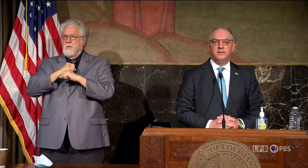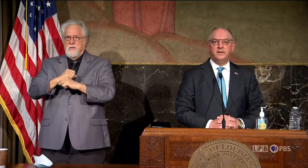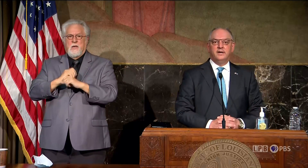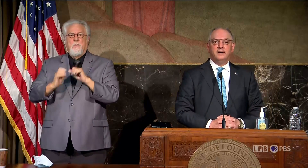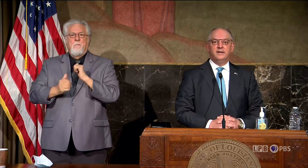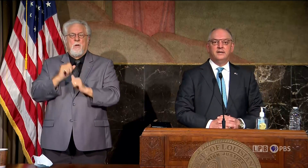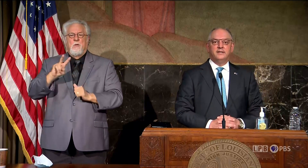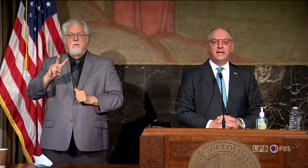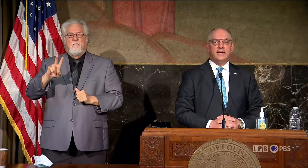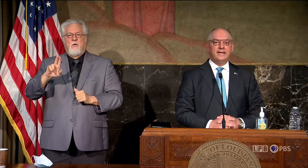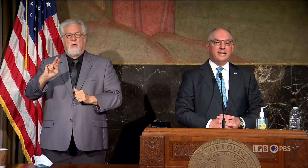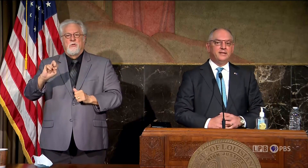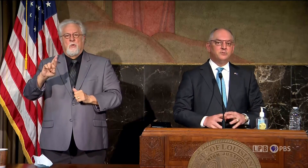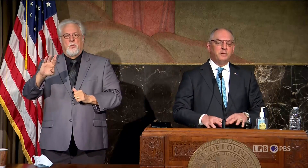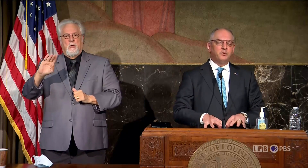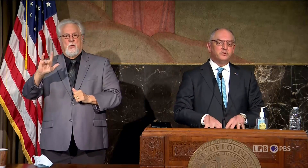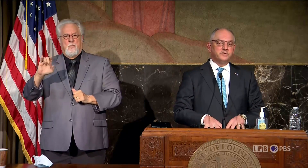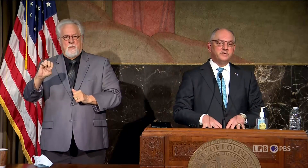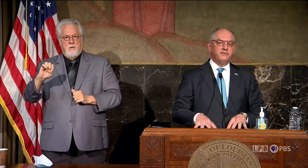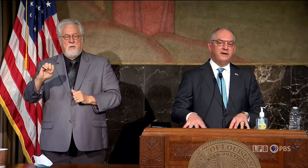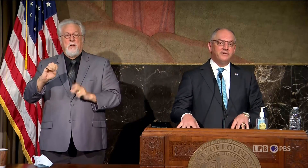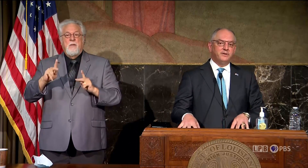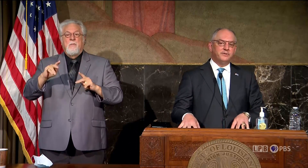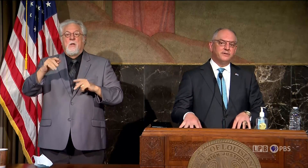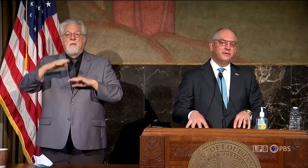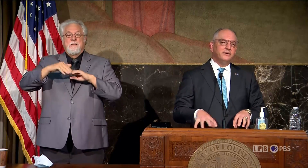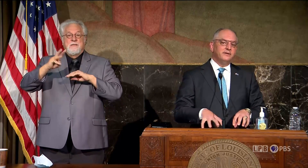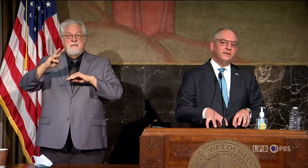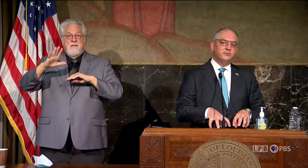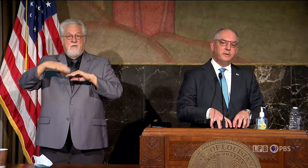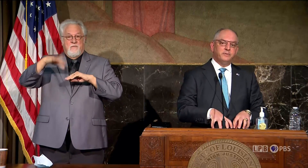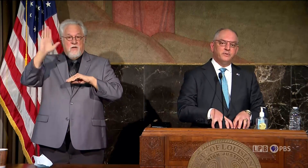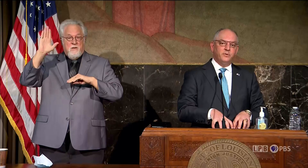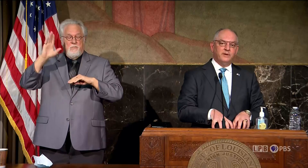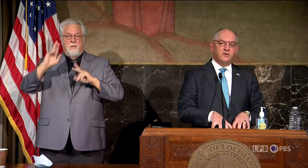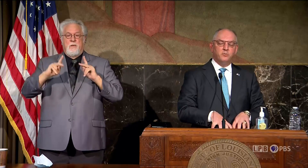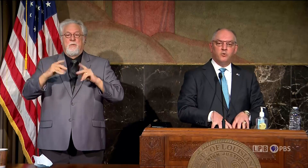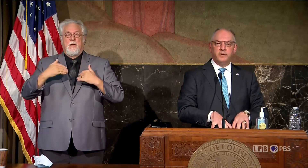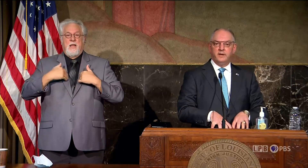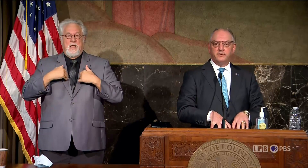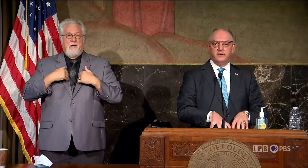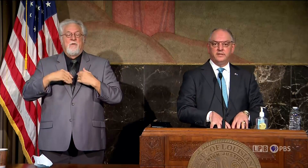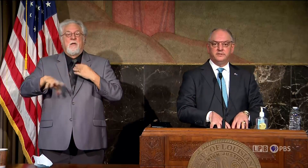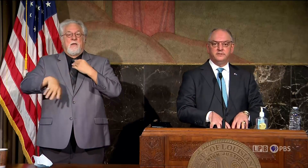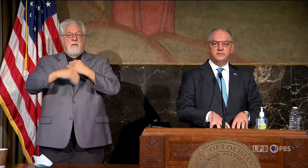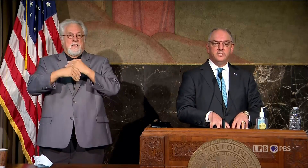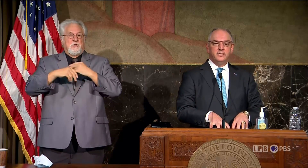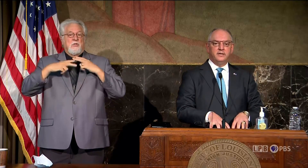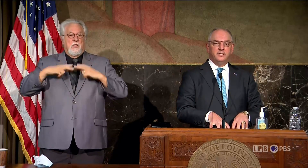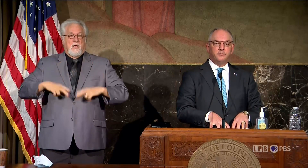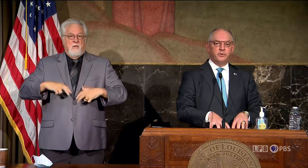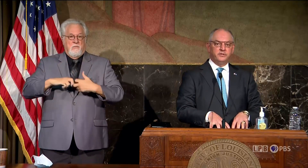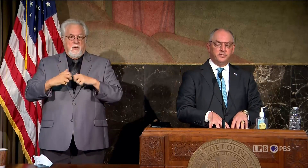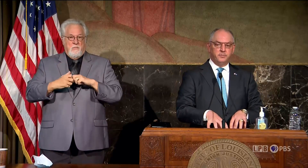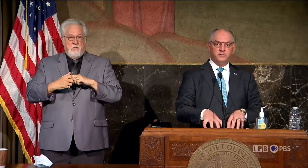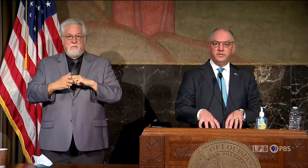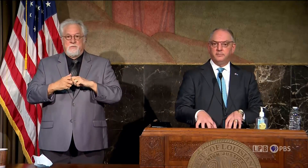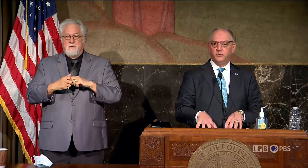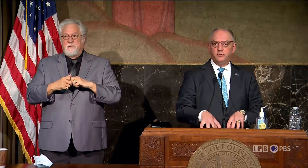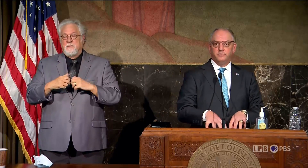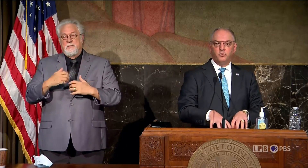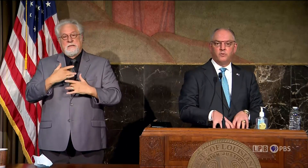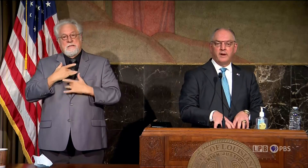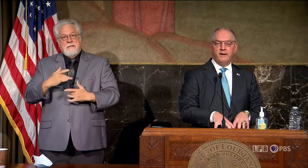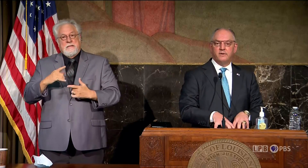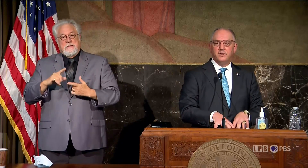vulnerable. And those people who are 65 and older, those people who have comorbid health conditions that predispose them